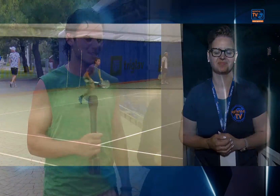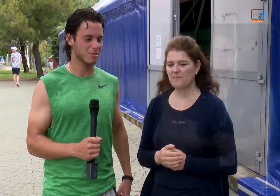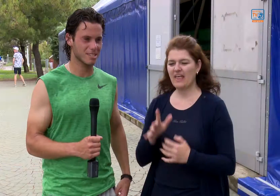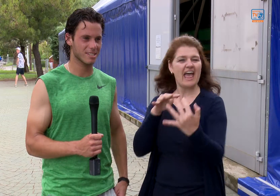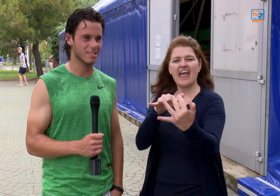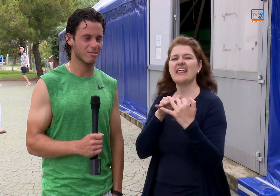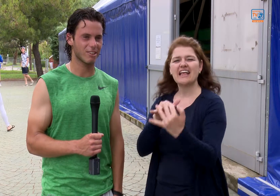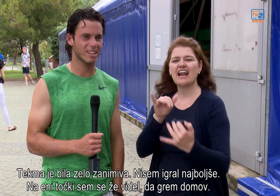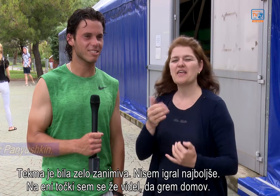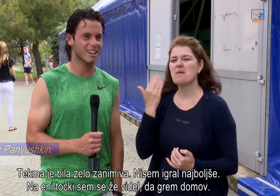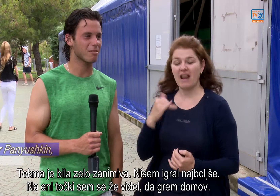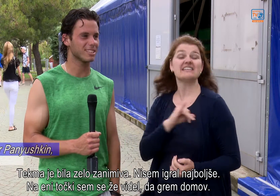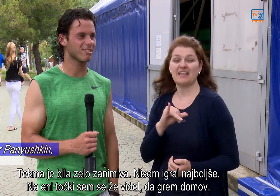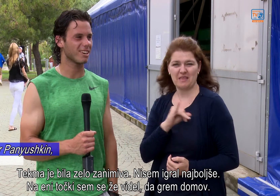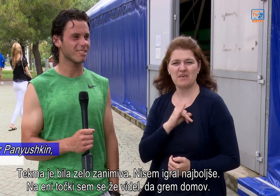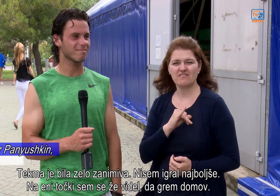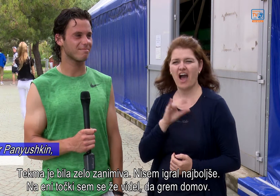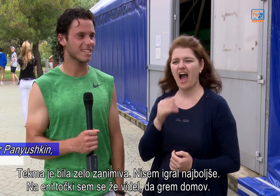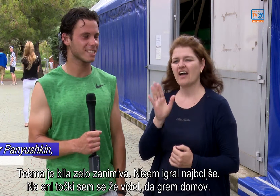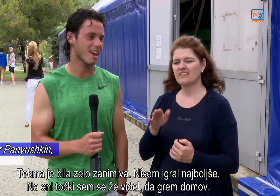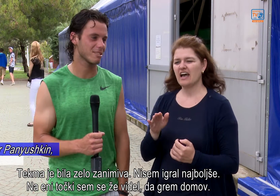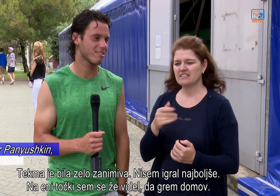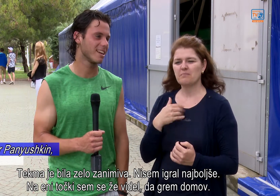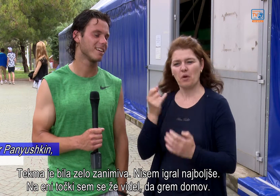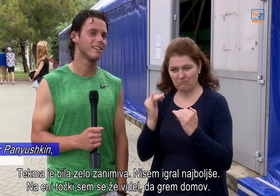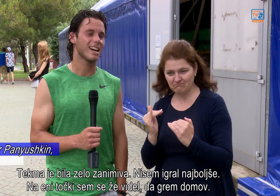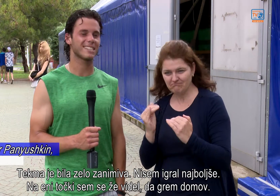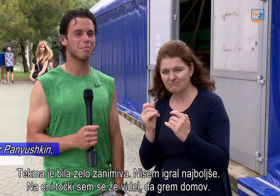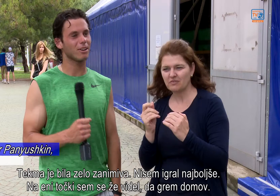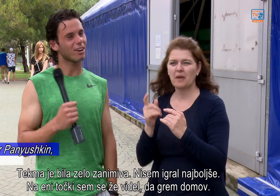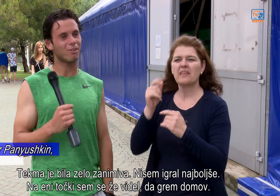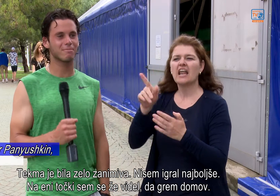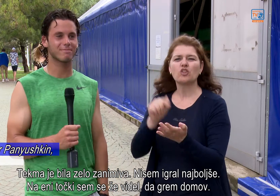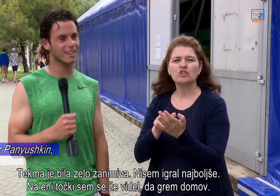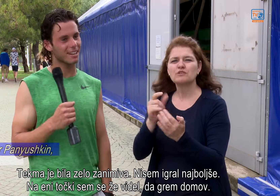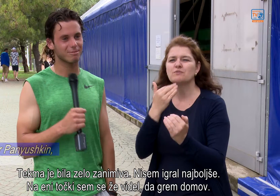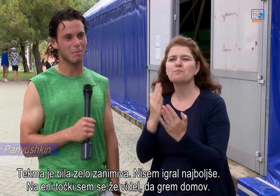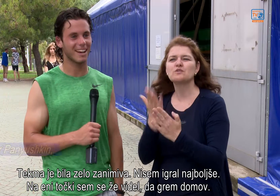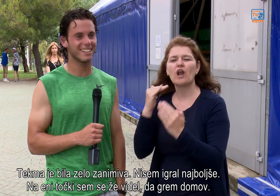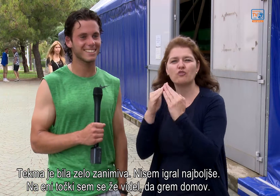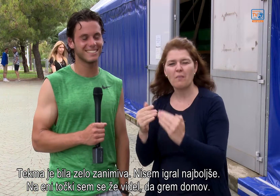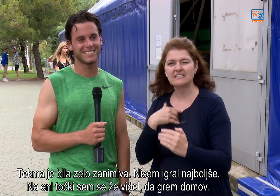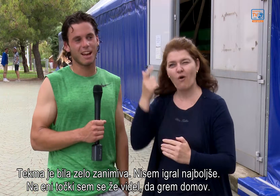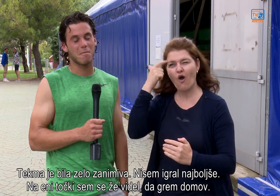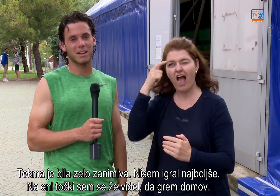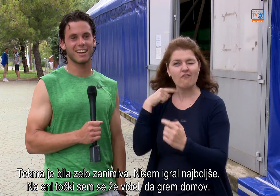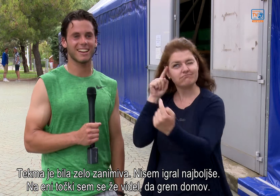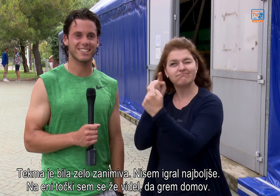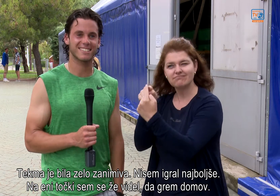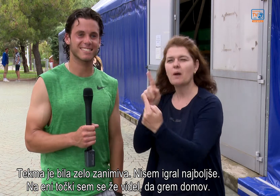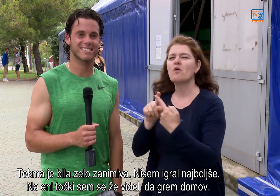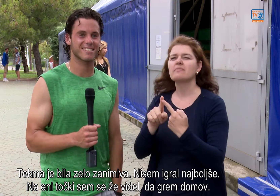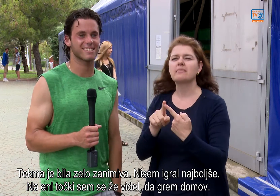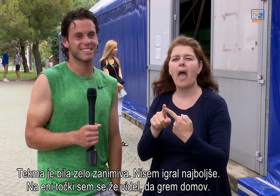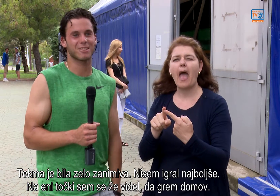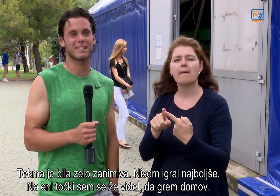The match was very interesting. I was down the whole match and I was already at some point home with my head. But then I